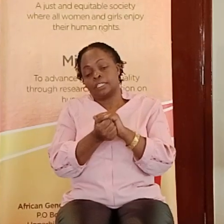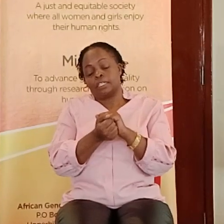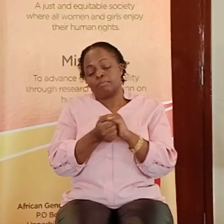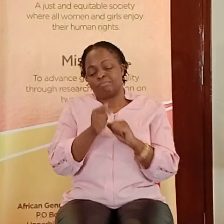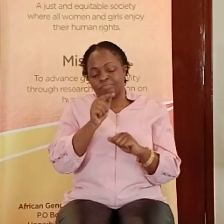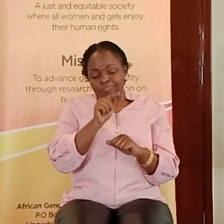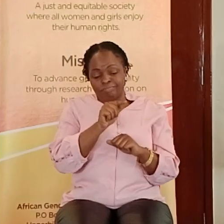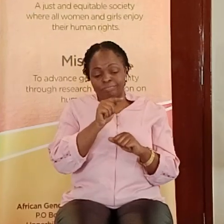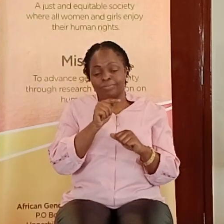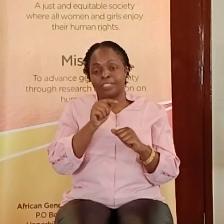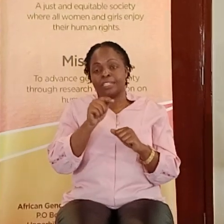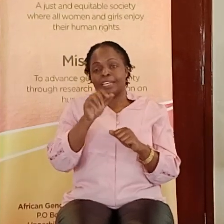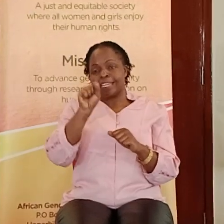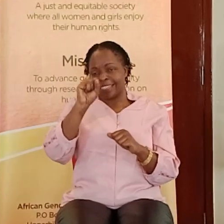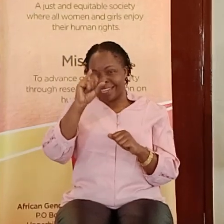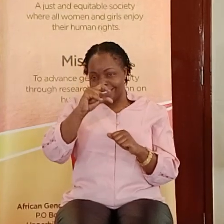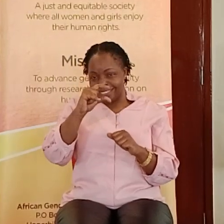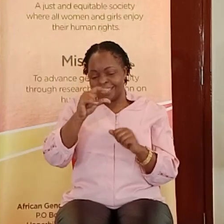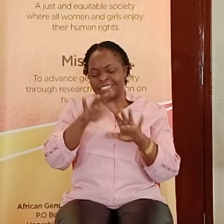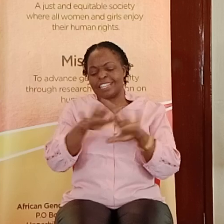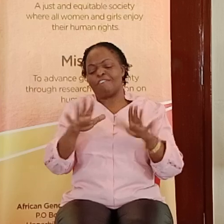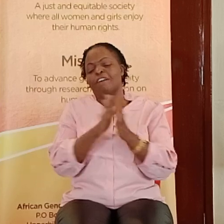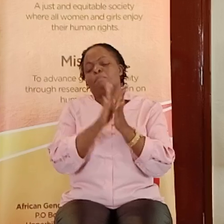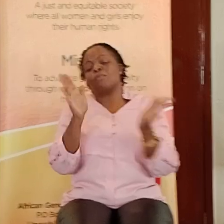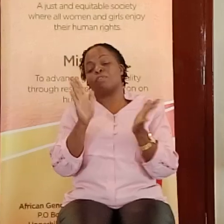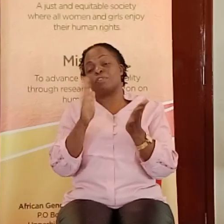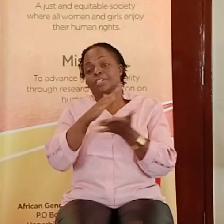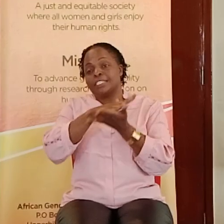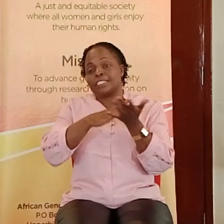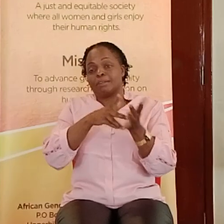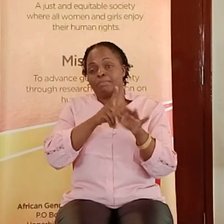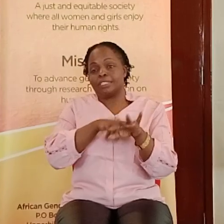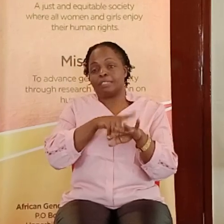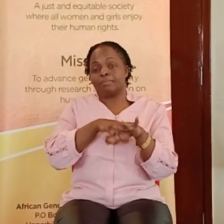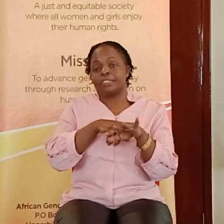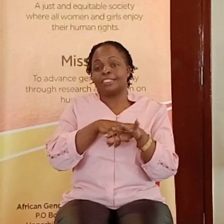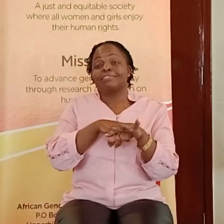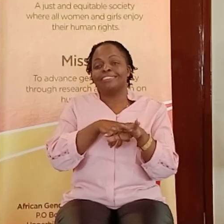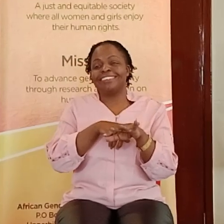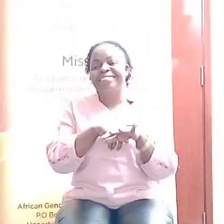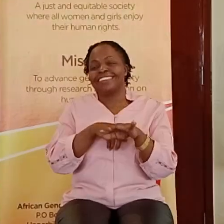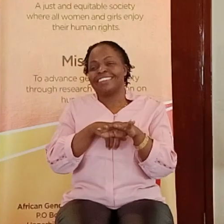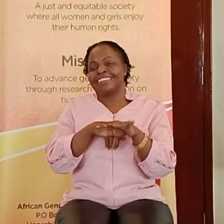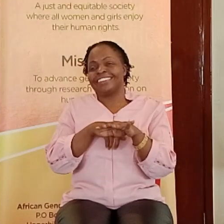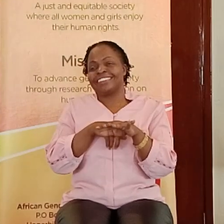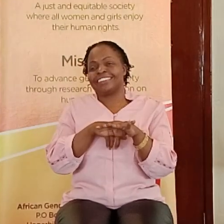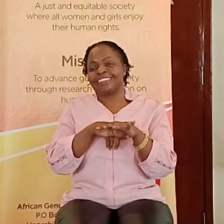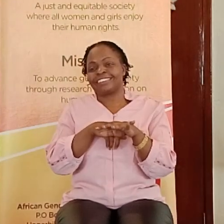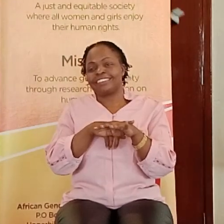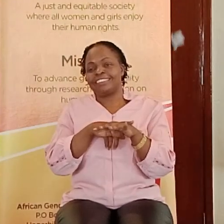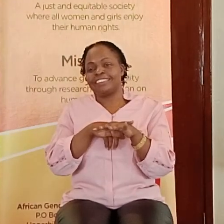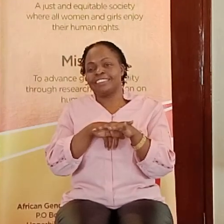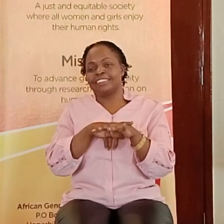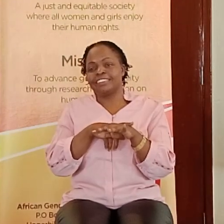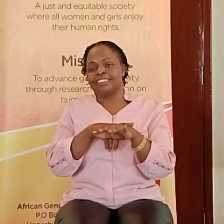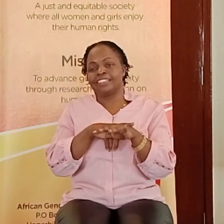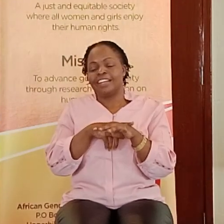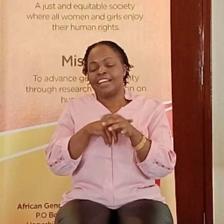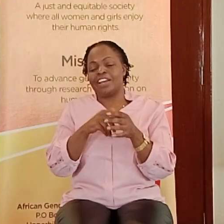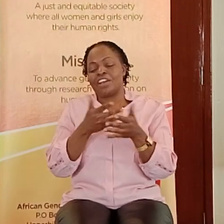most, but sometimes the conversations are lost. And I'm happy if we have few members